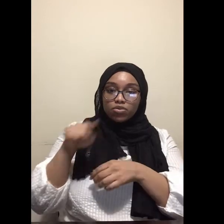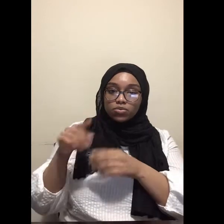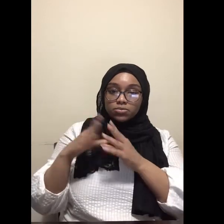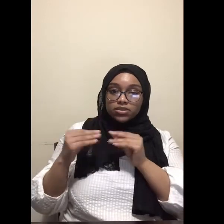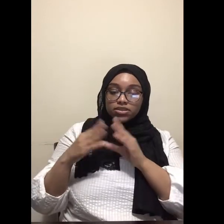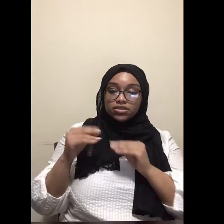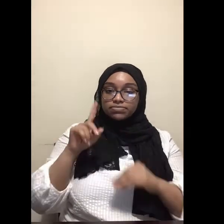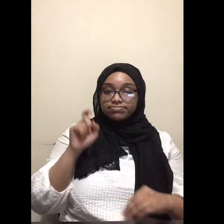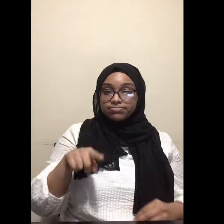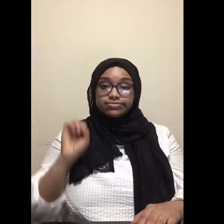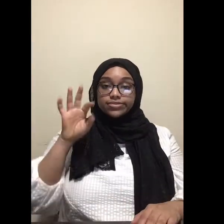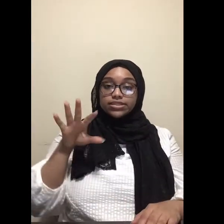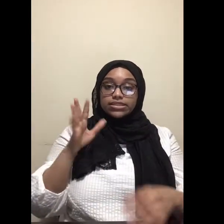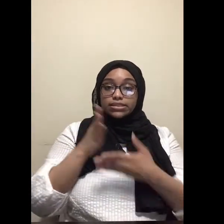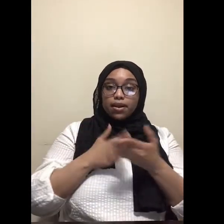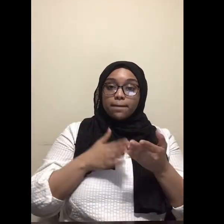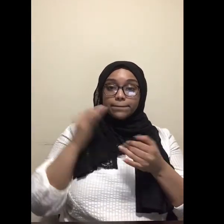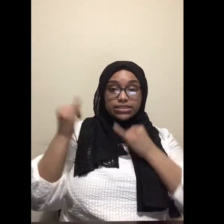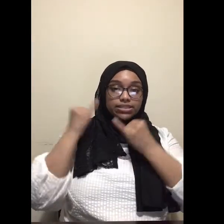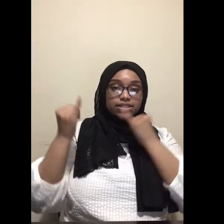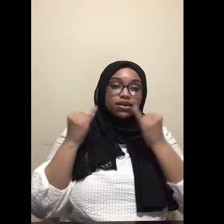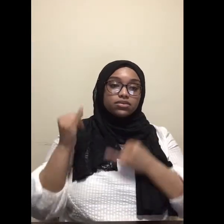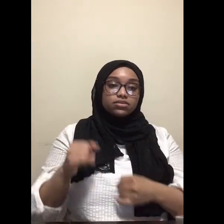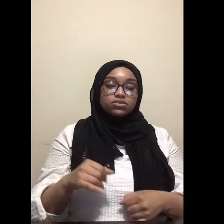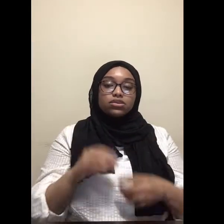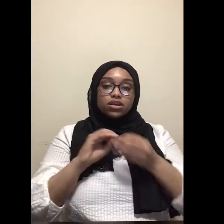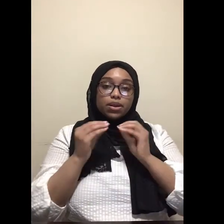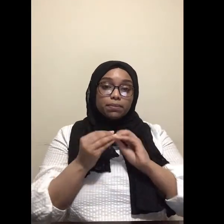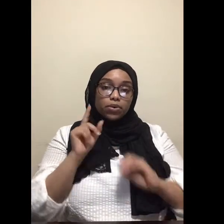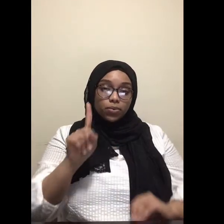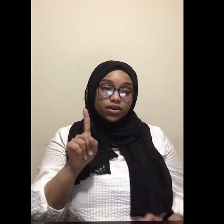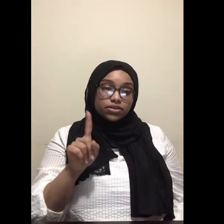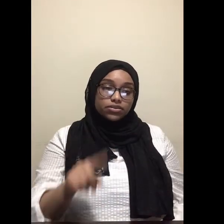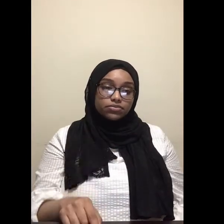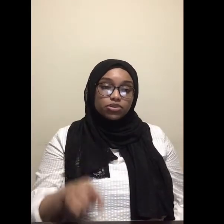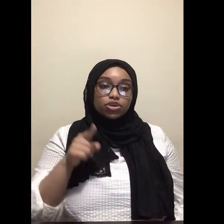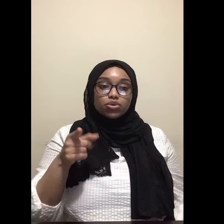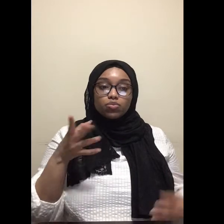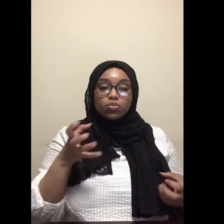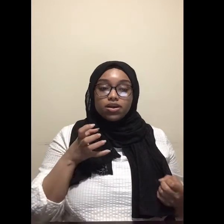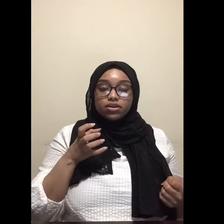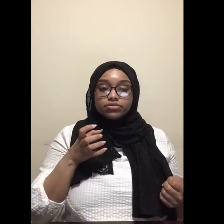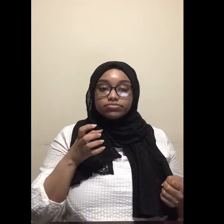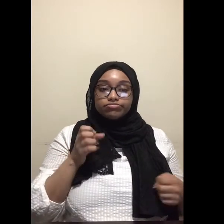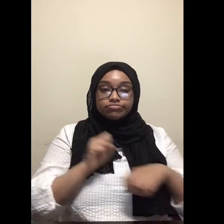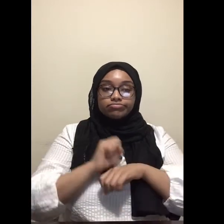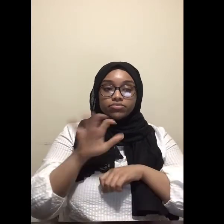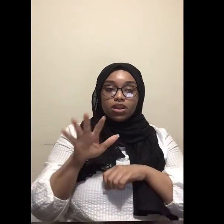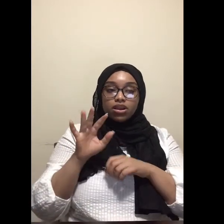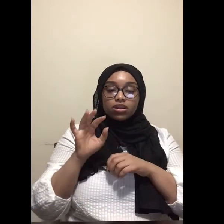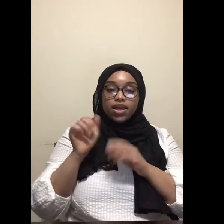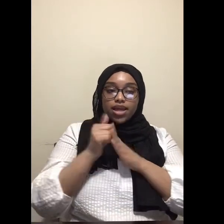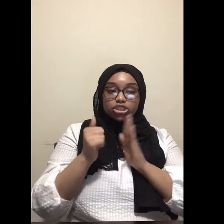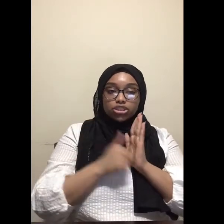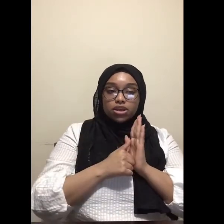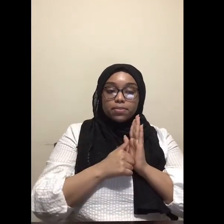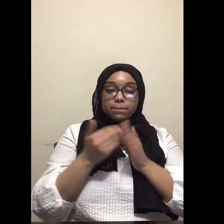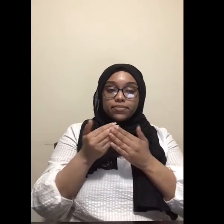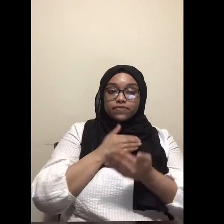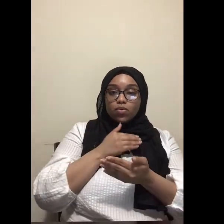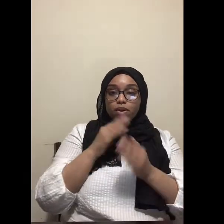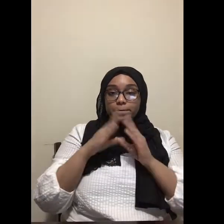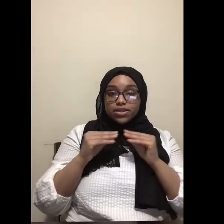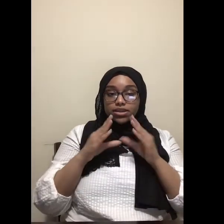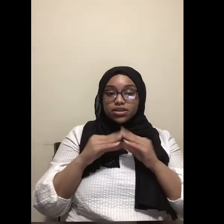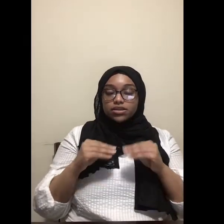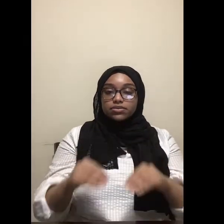Number one, you want to send out the agenda before the meeting. That way, everyone comes prepared to discuss the topics. So,